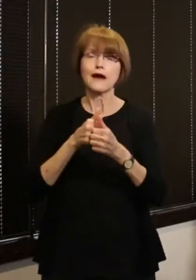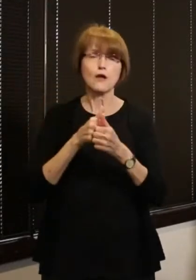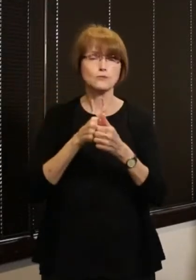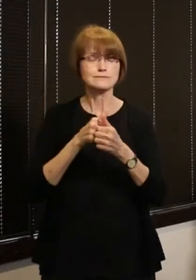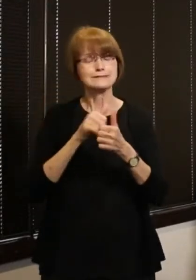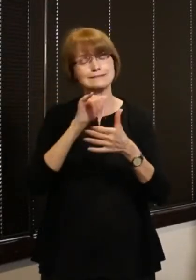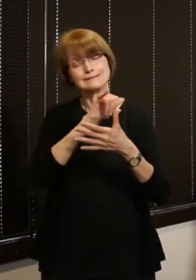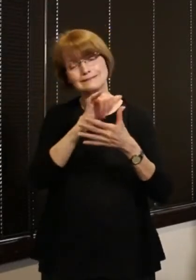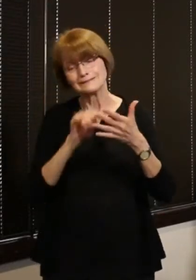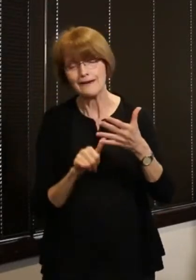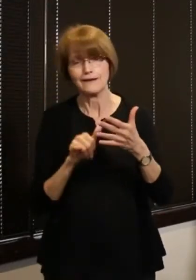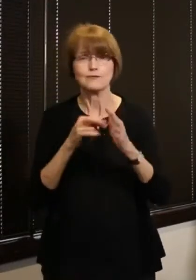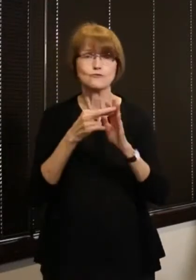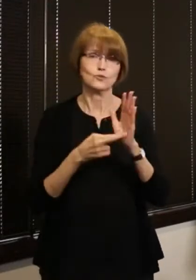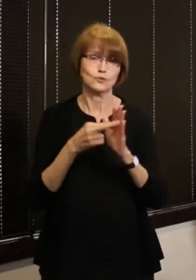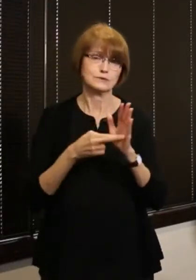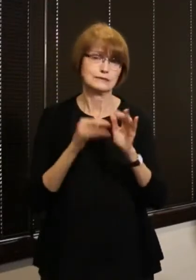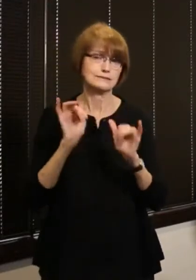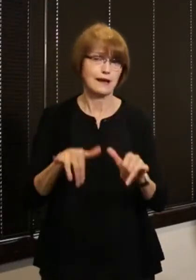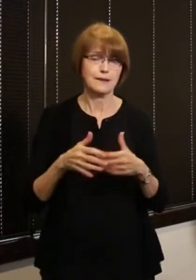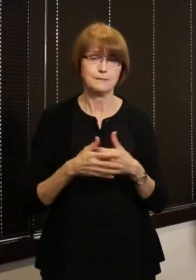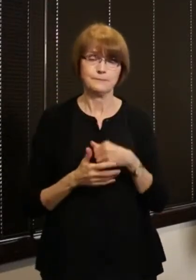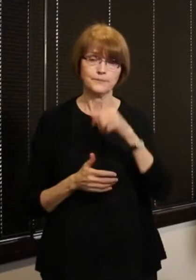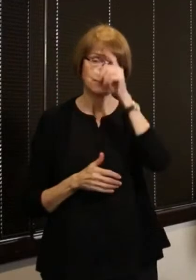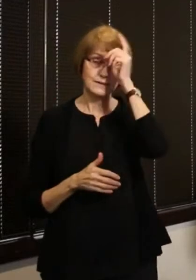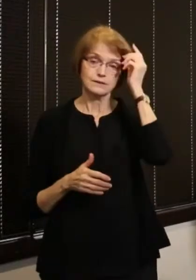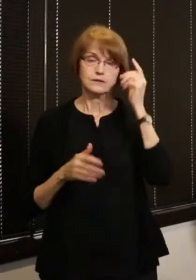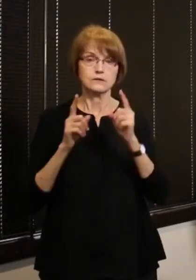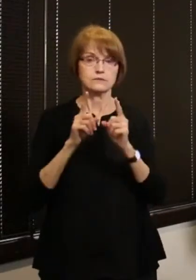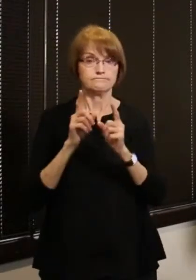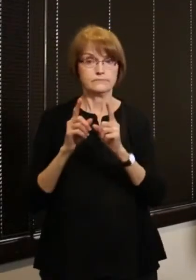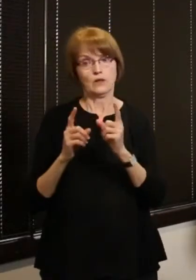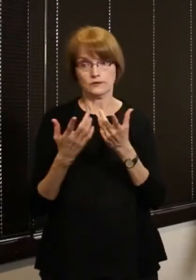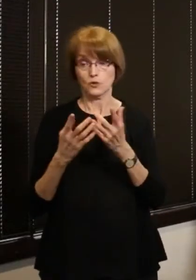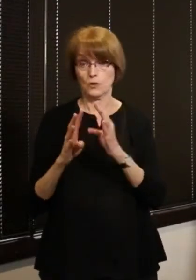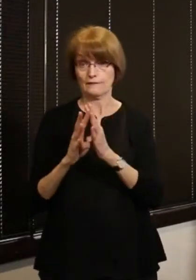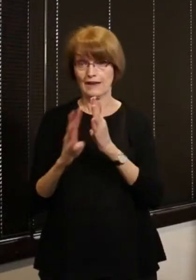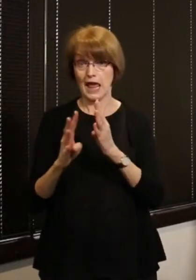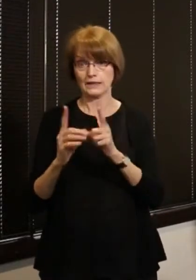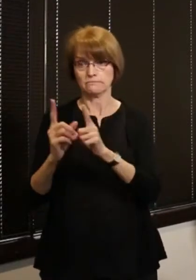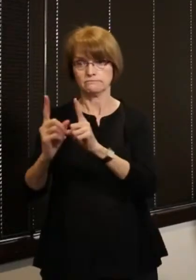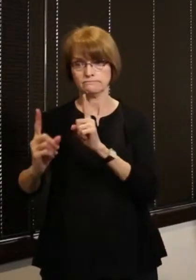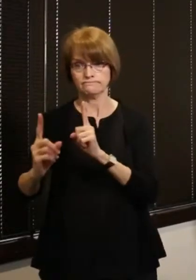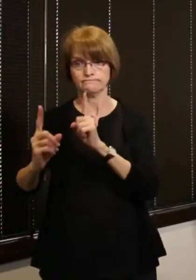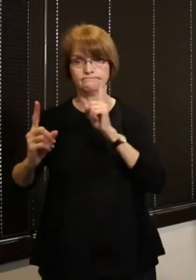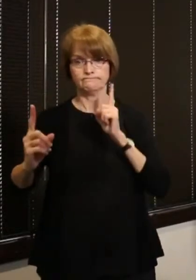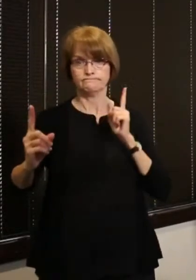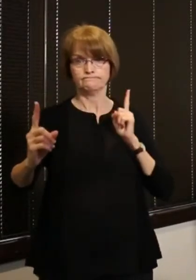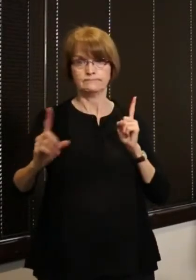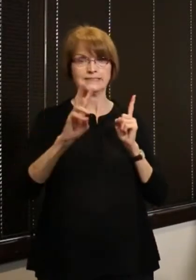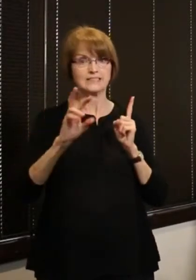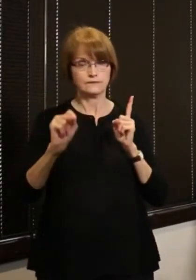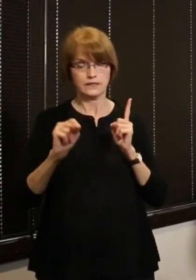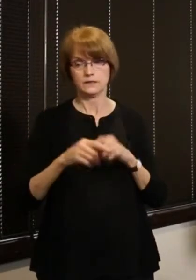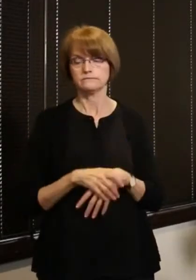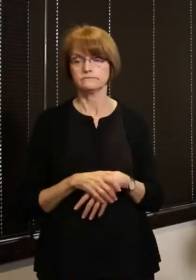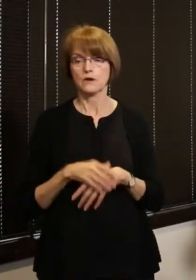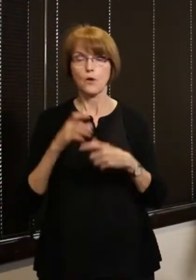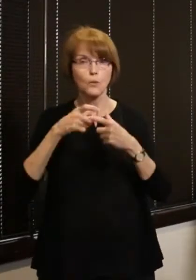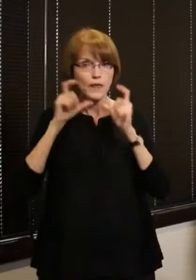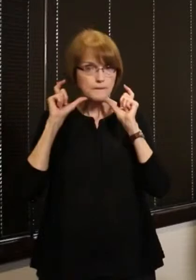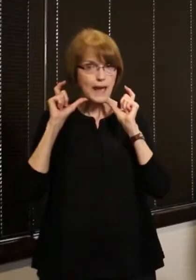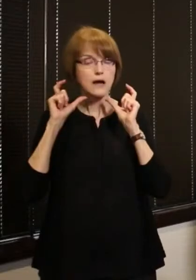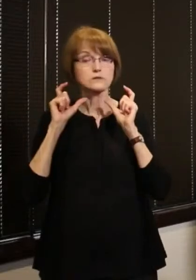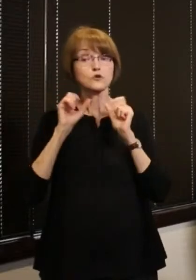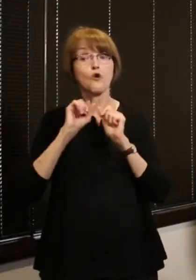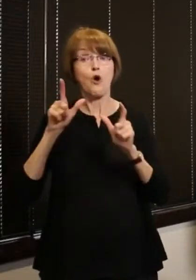we've been discussing here. So the social distancing, so 6 feet, wearing a mask. All the